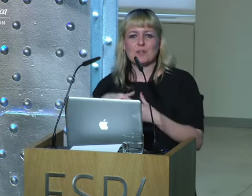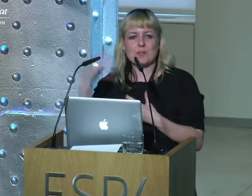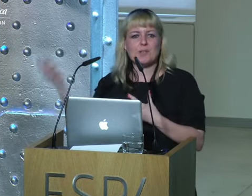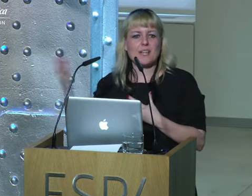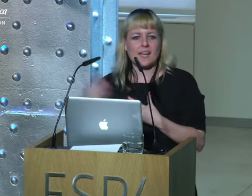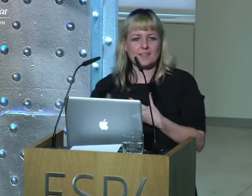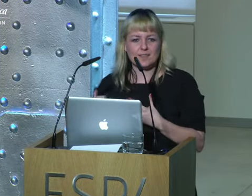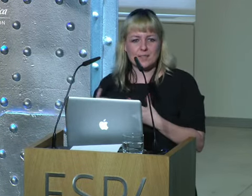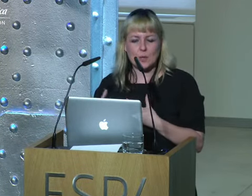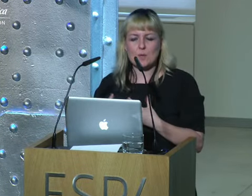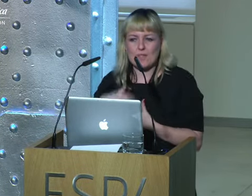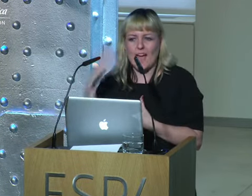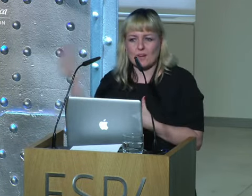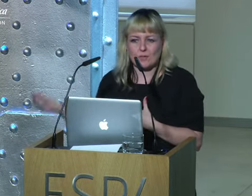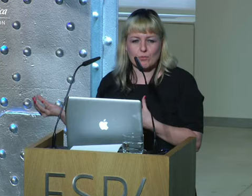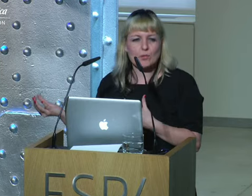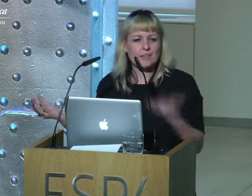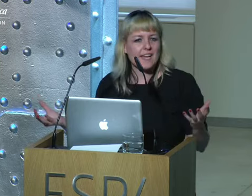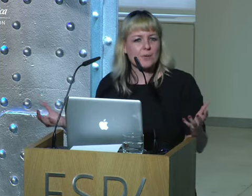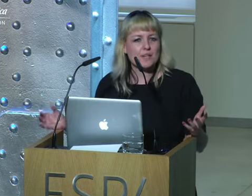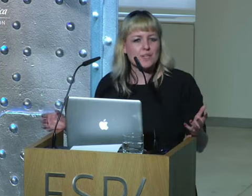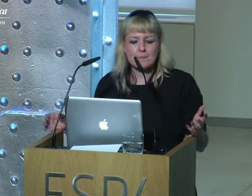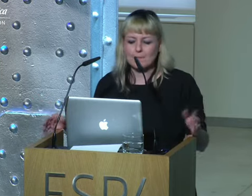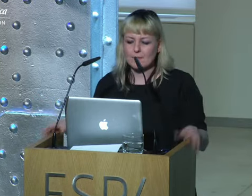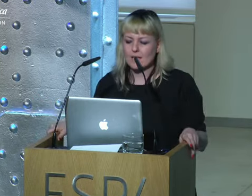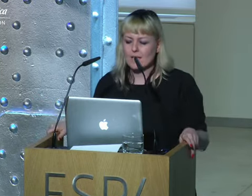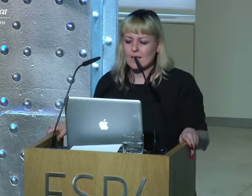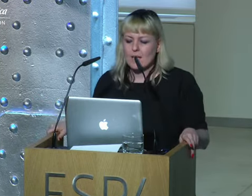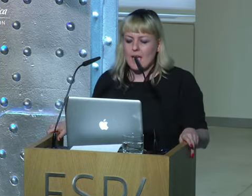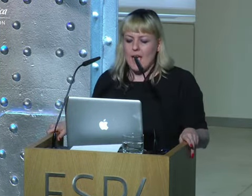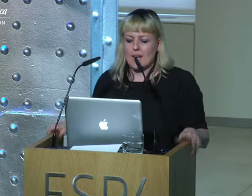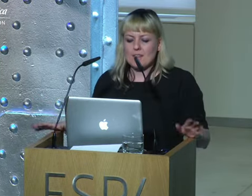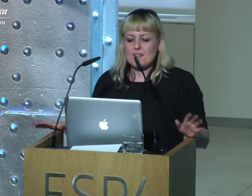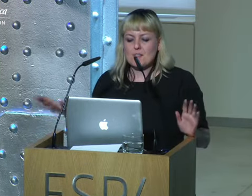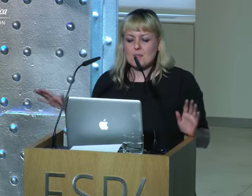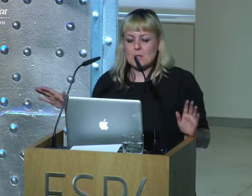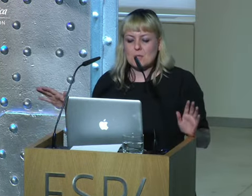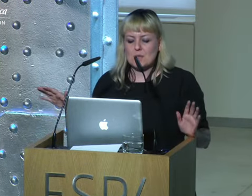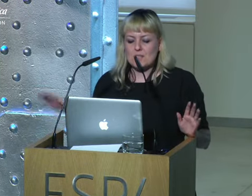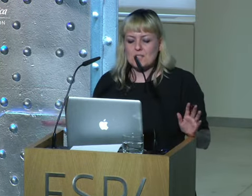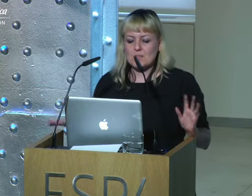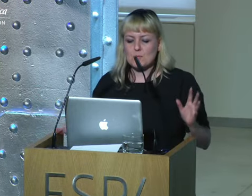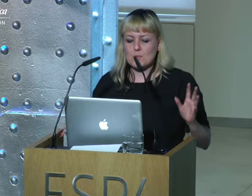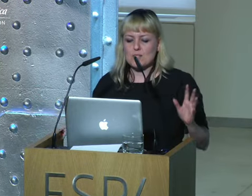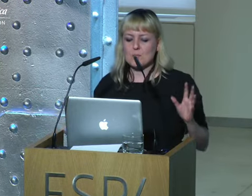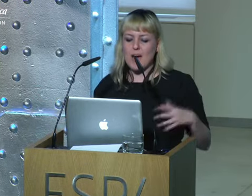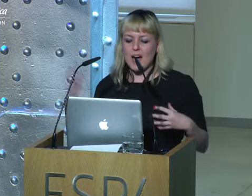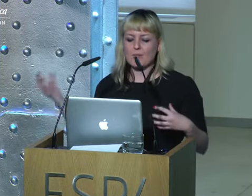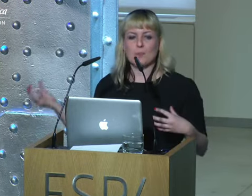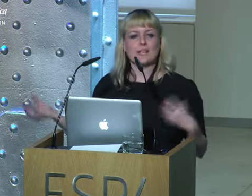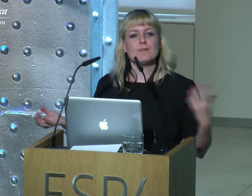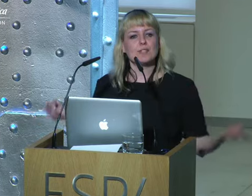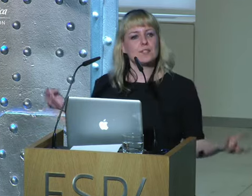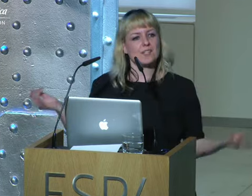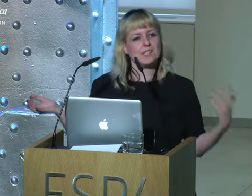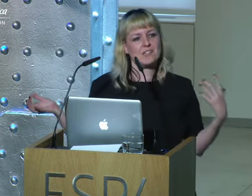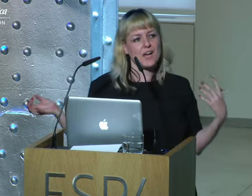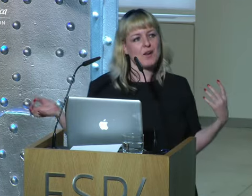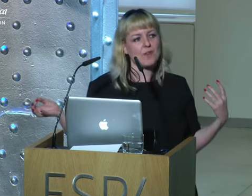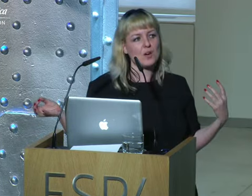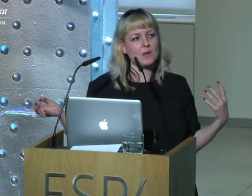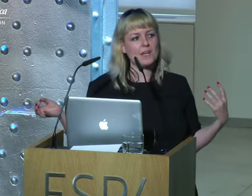could communicate, that through the language. And I think this is part of the playful,